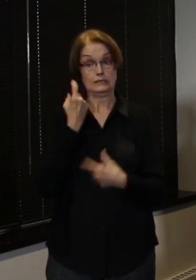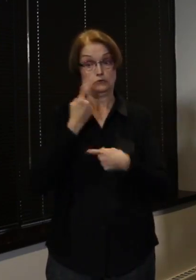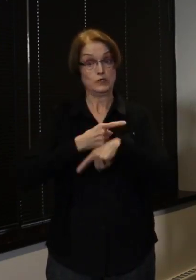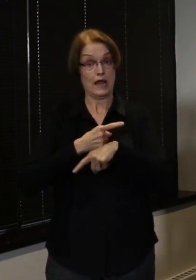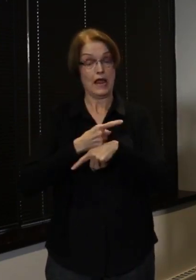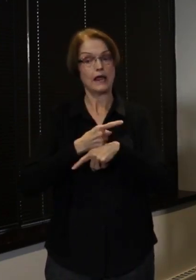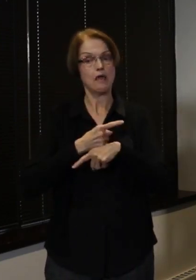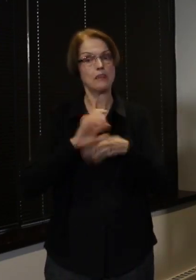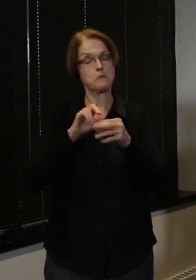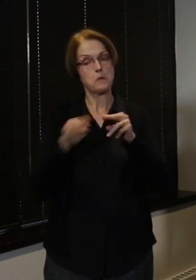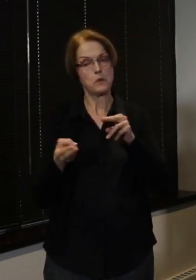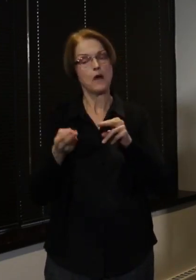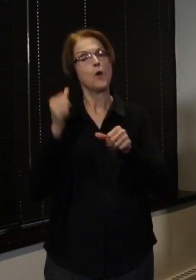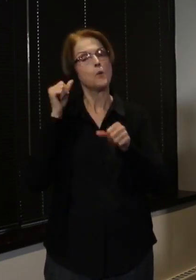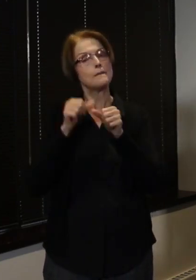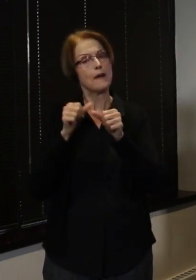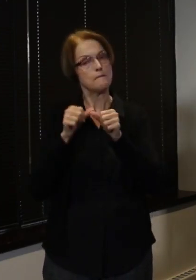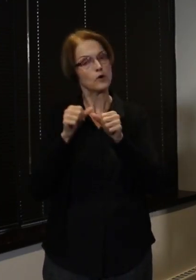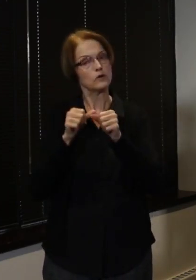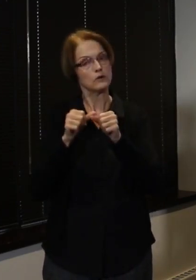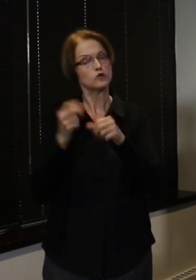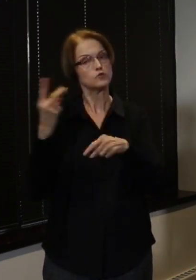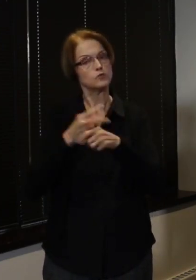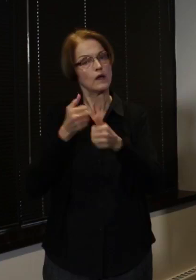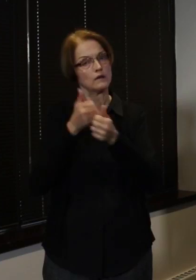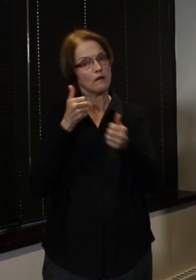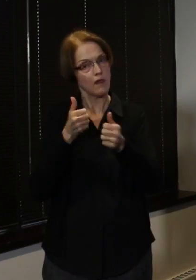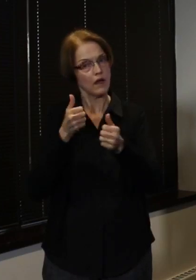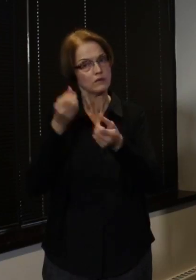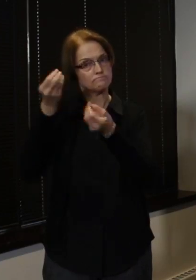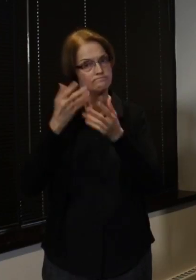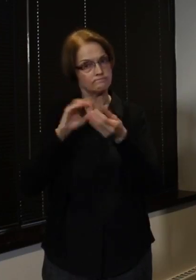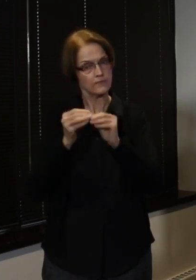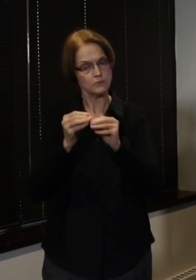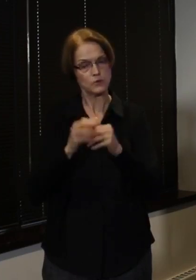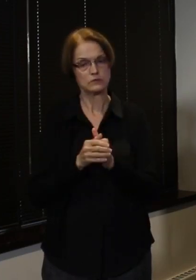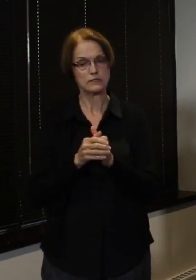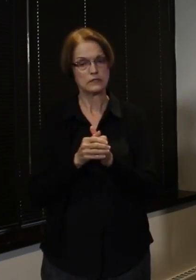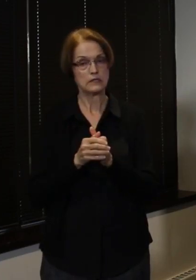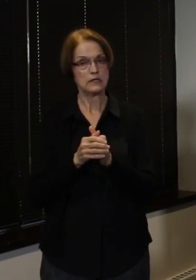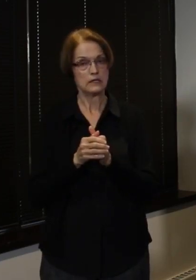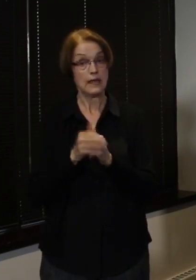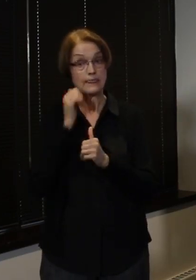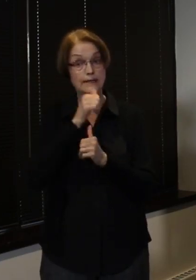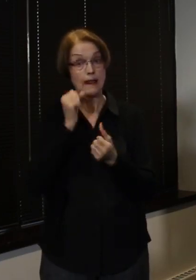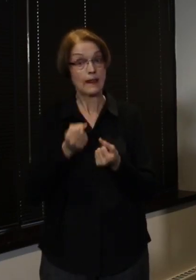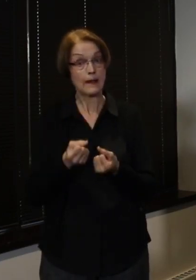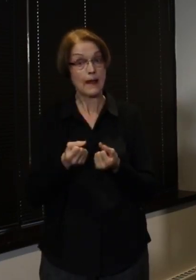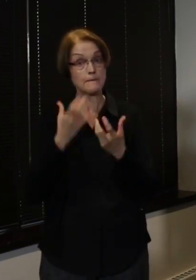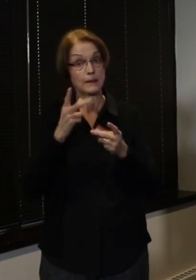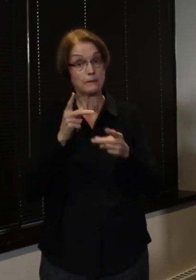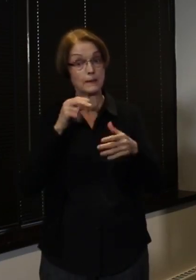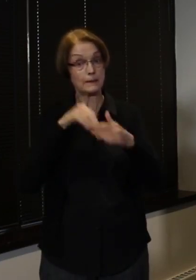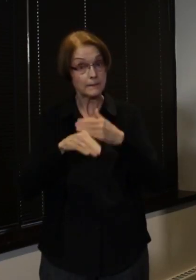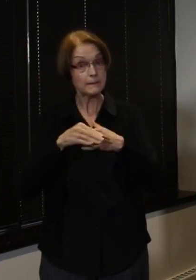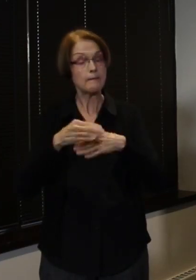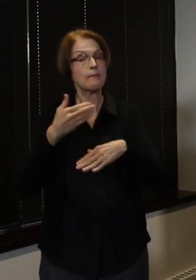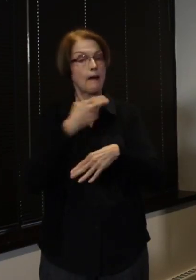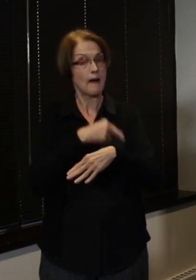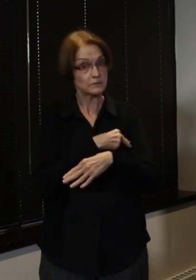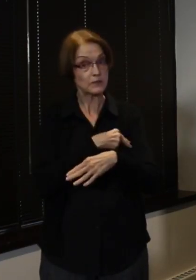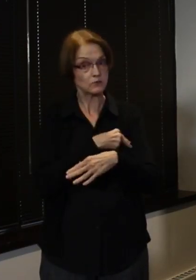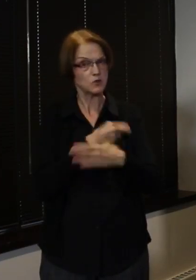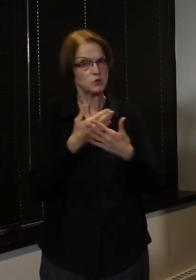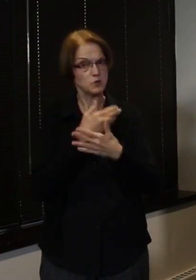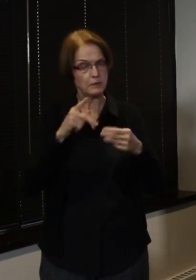But remember, these numbers are delayed by 2 days. The daily admissions number that we're reporting today is 81. Our